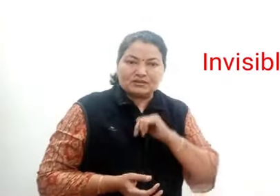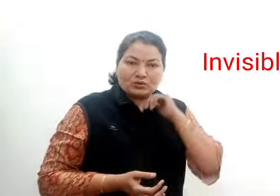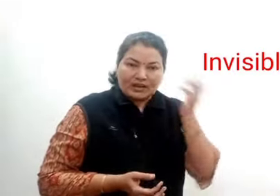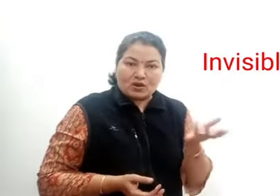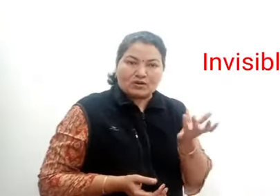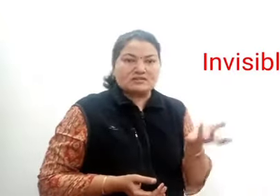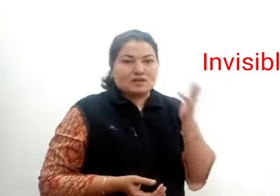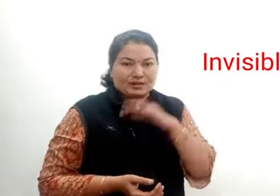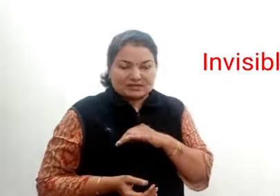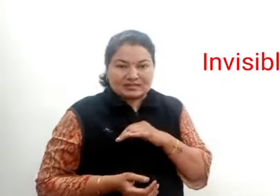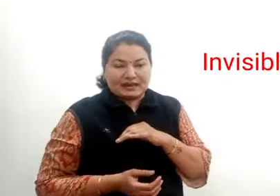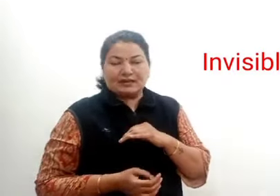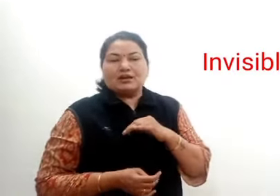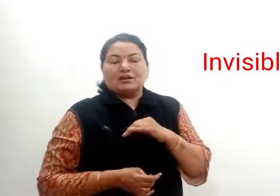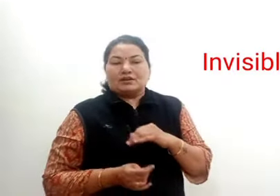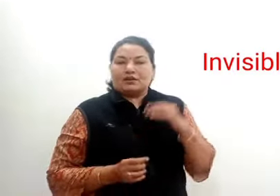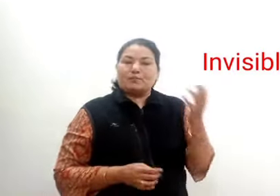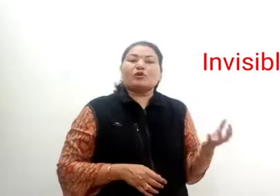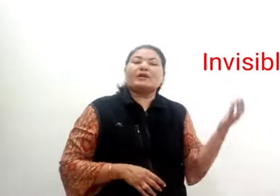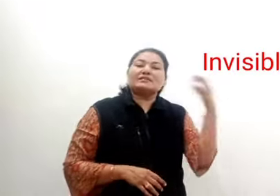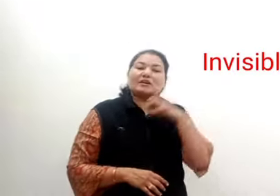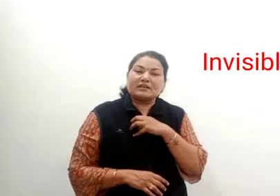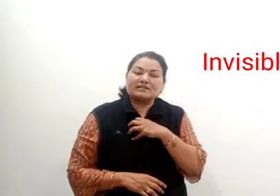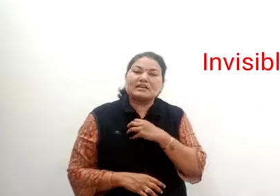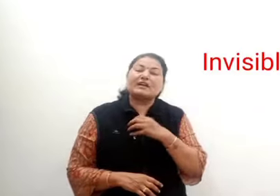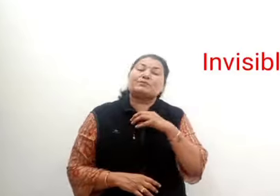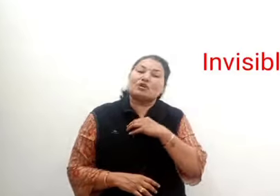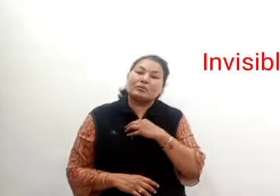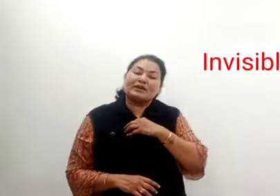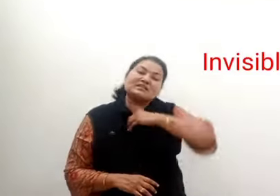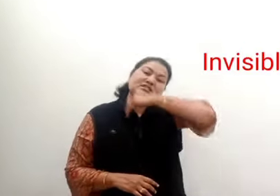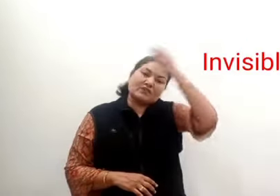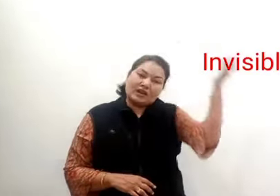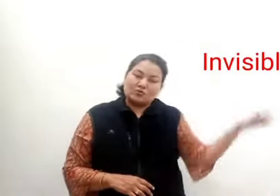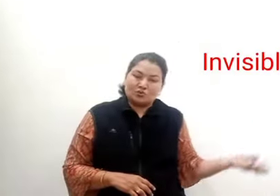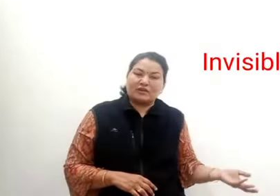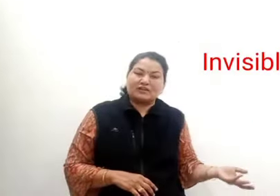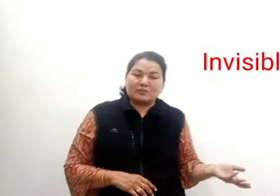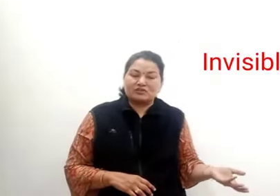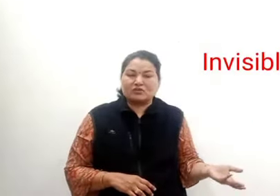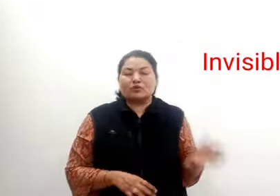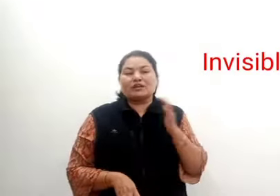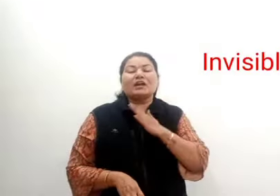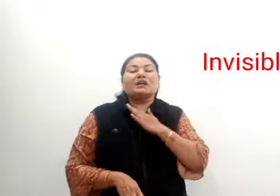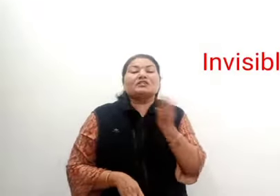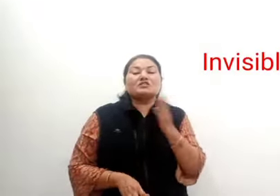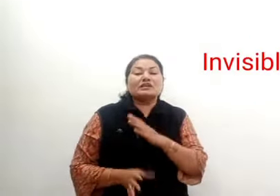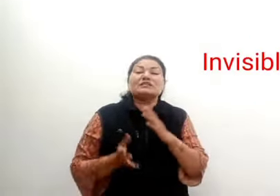going out, it is coming inside. Impure blood is coming inside, pure blood is given out to various parts of the body. This is